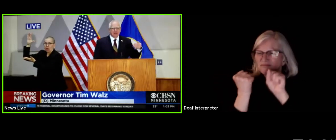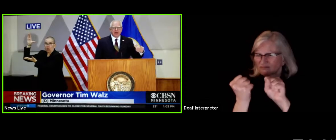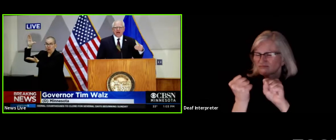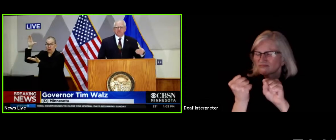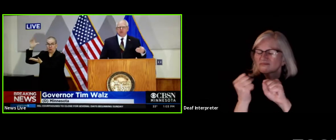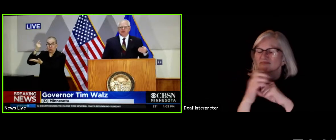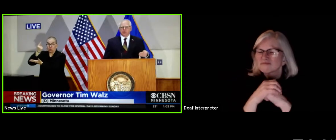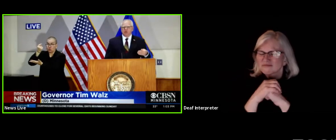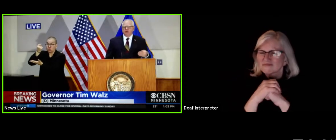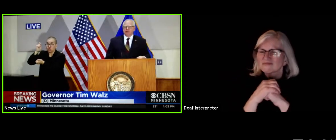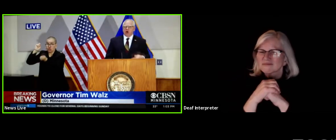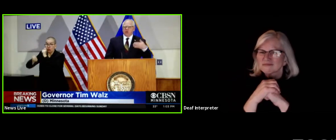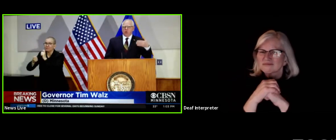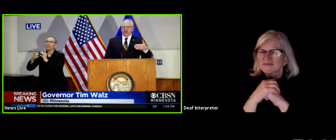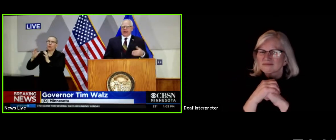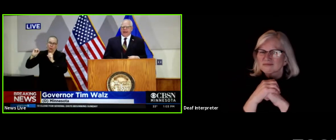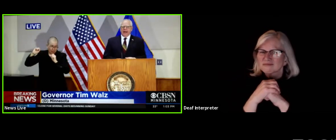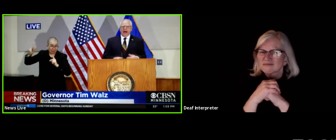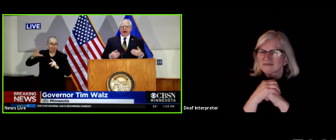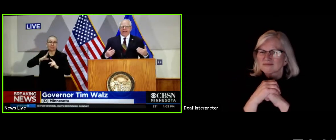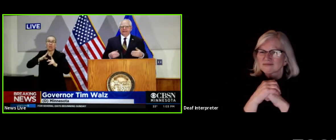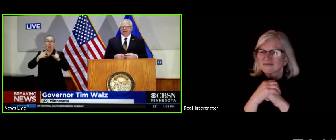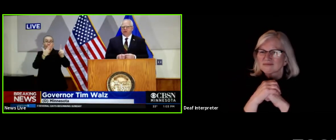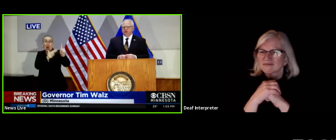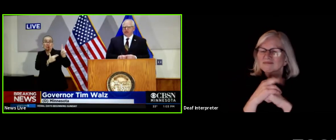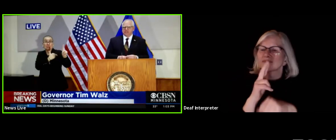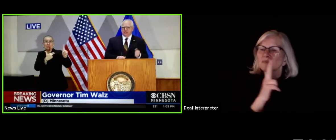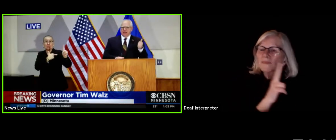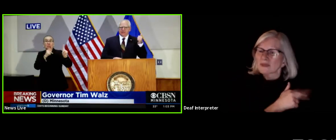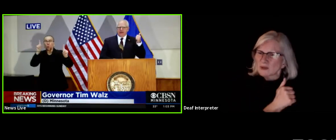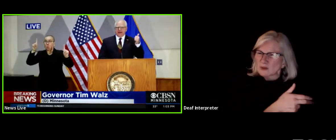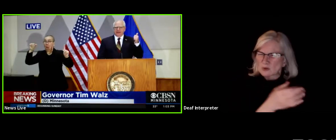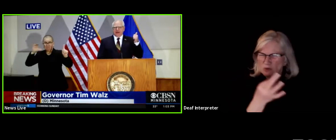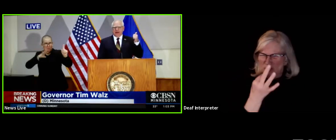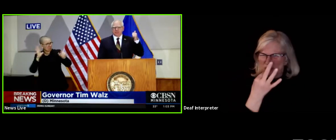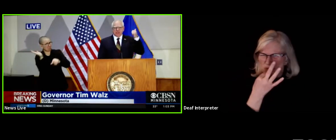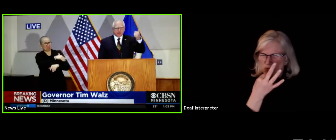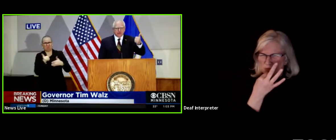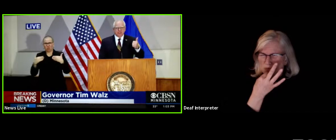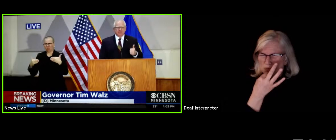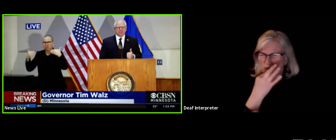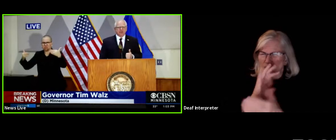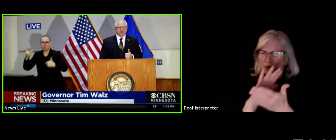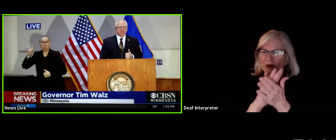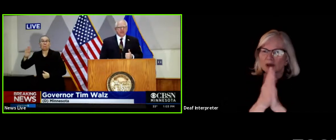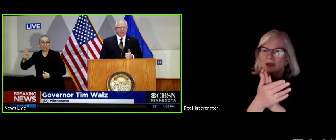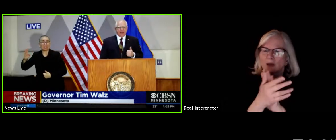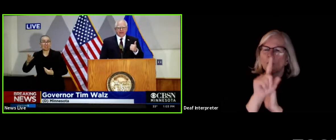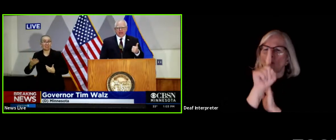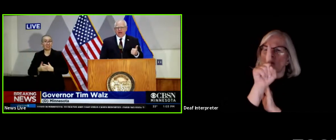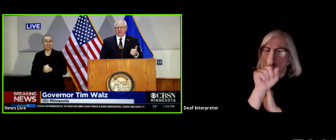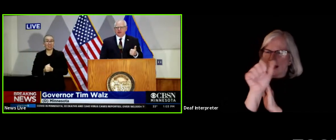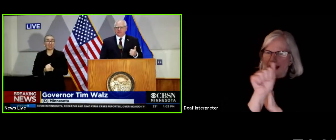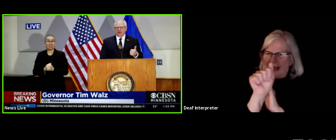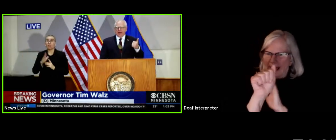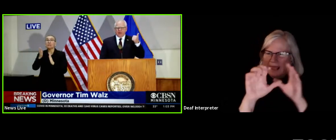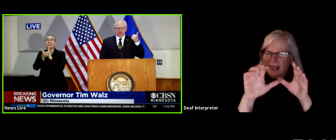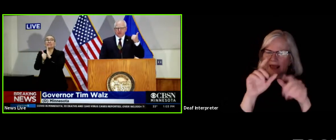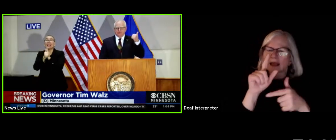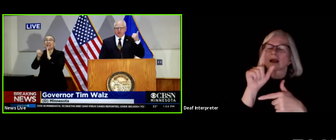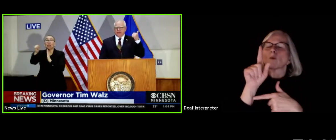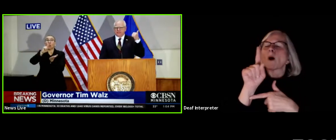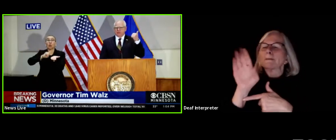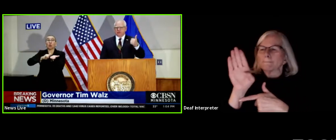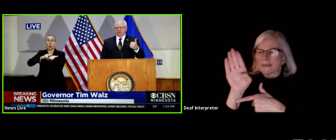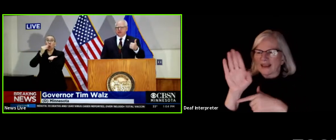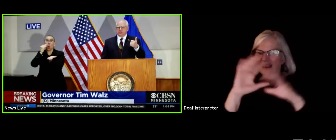have, that hospitals are moving beyond 1A. I can tell you this, that skilled nursing facilities and the contracts for that, I was